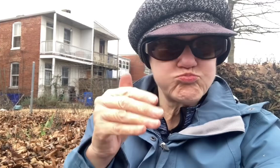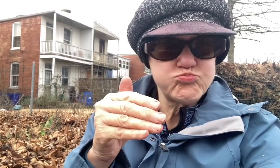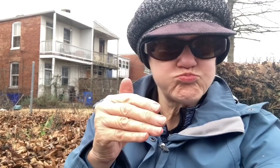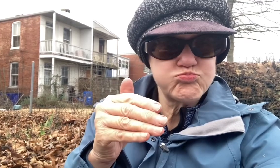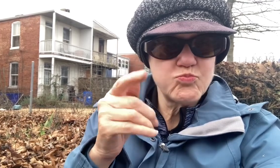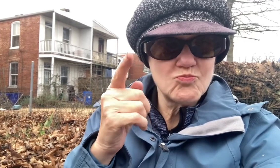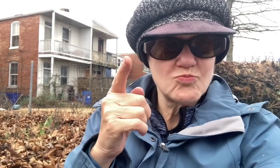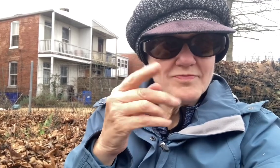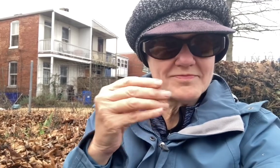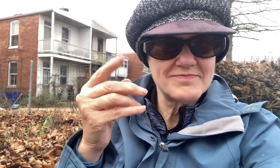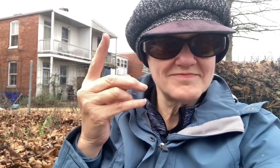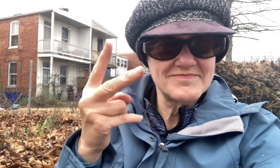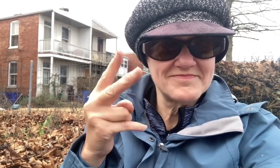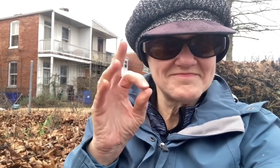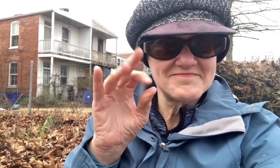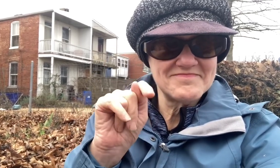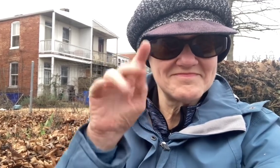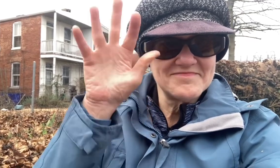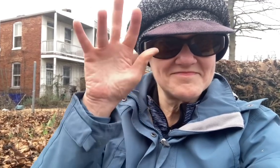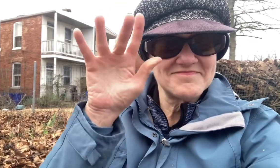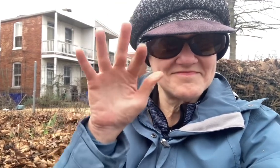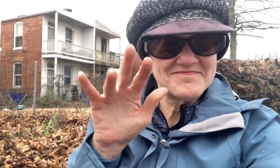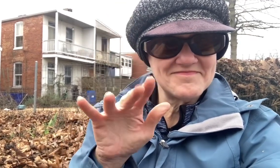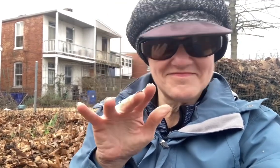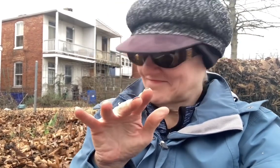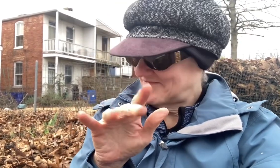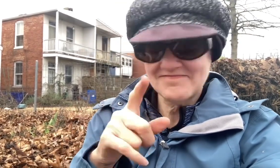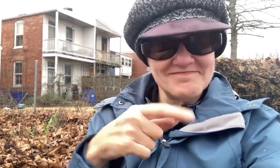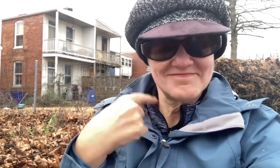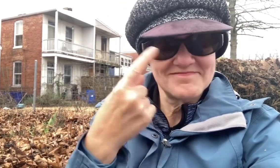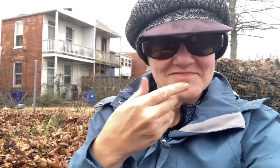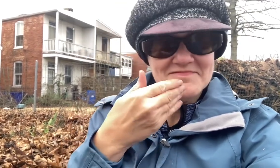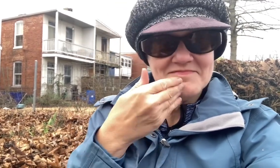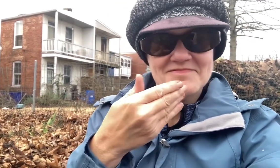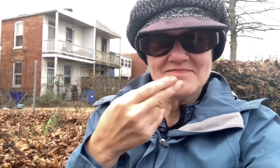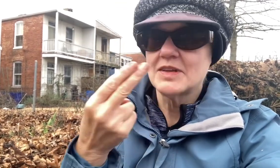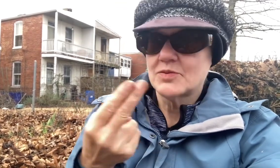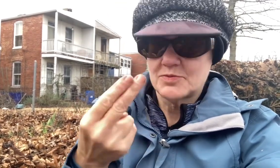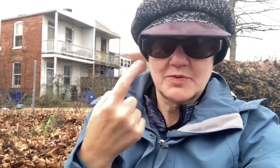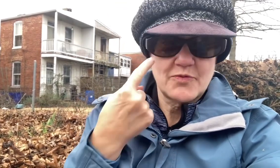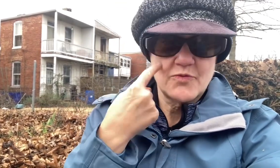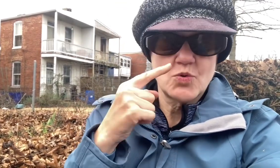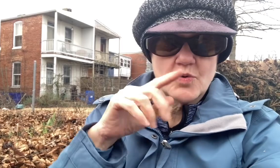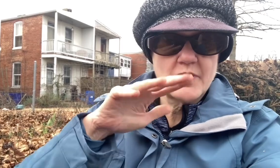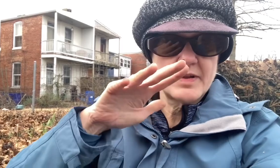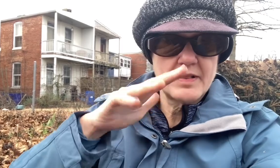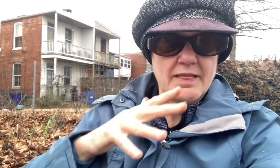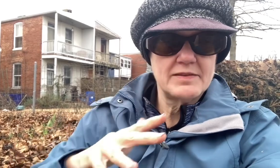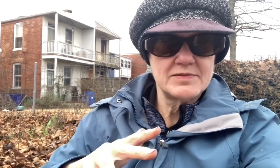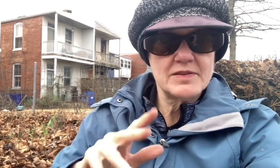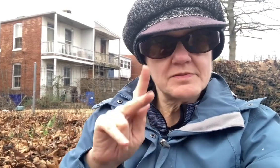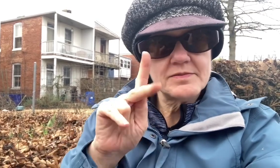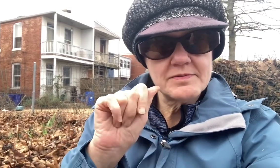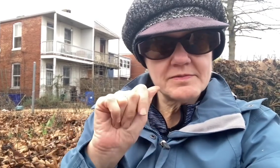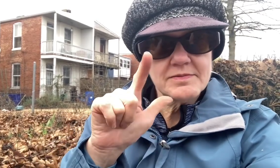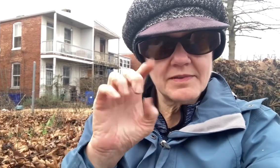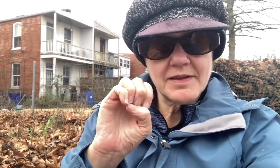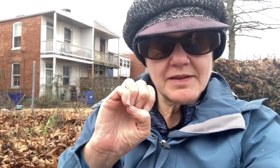Now they did have a cover, but they were also survived 1.5 feet of snow. They look good. Now I used